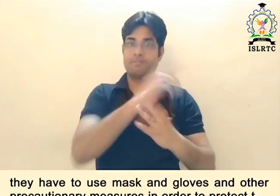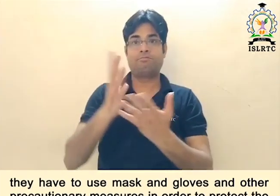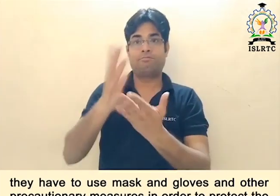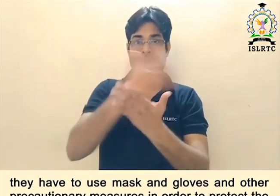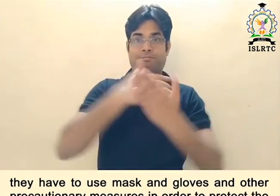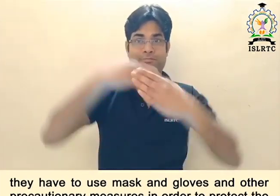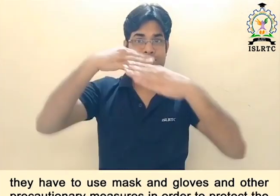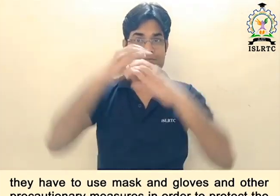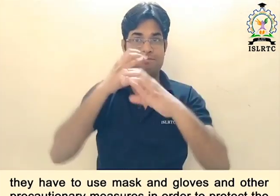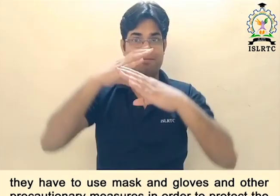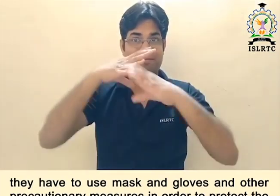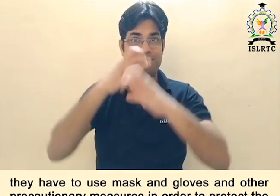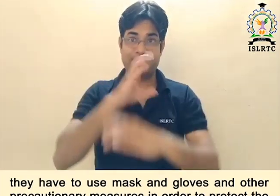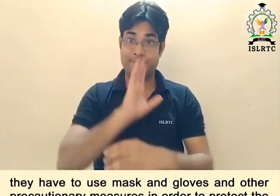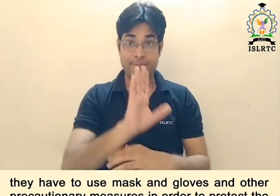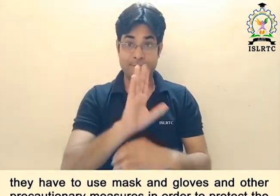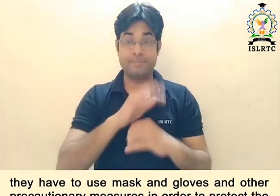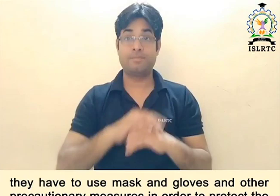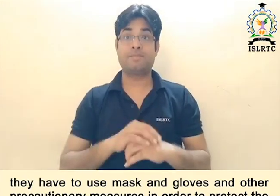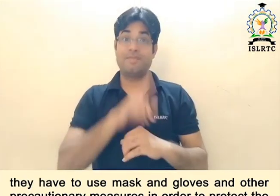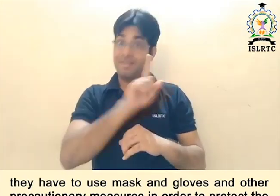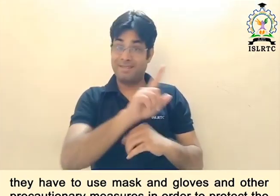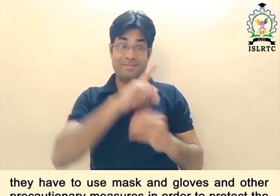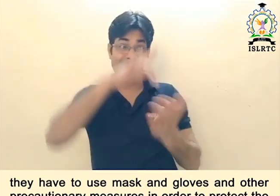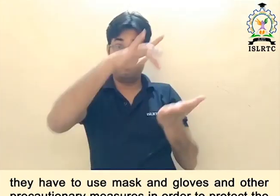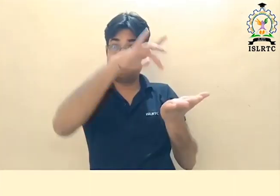COVID 19 spread. And also,